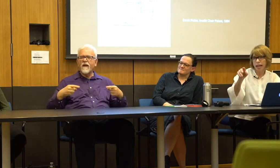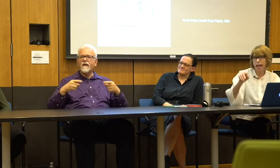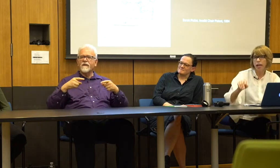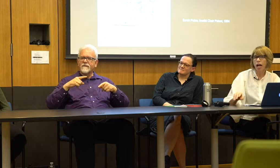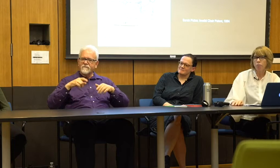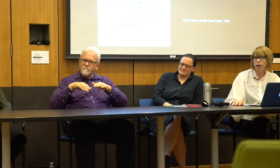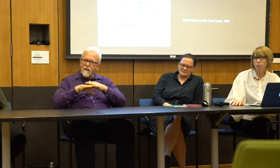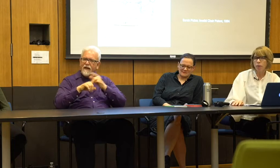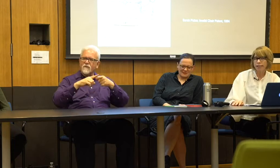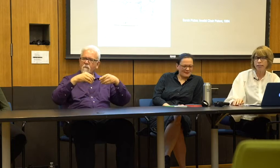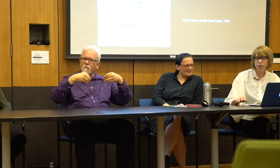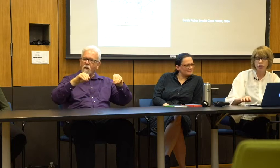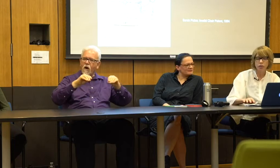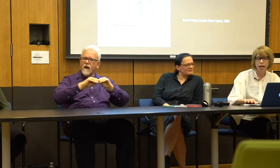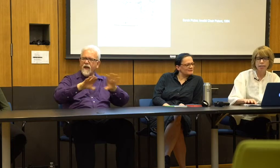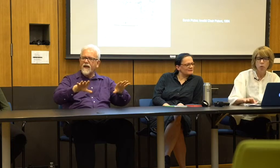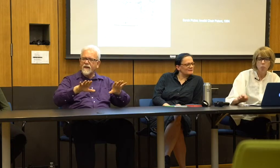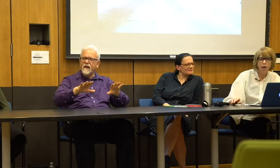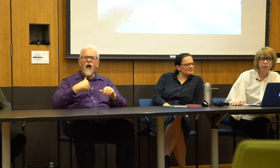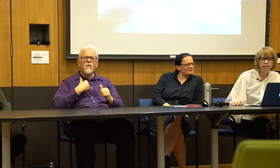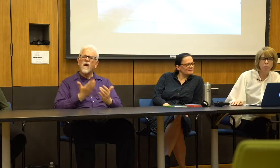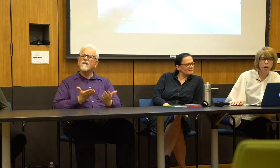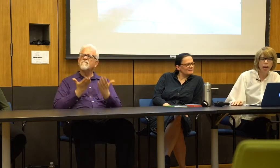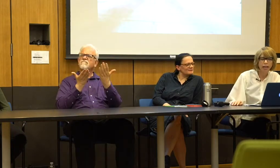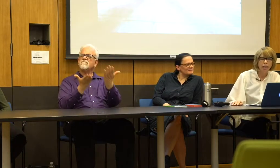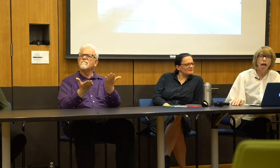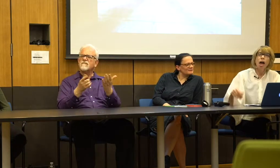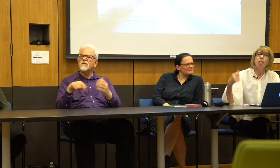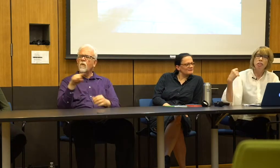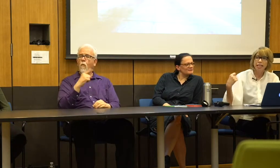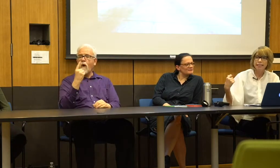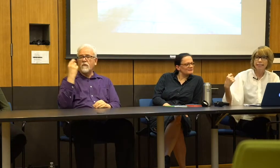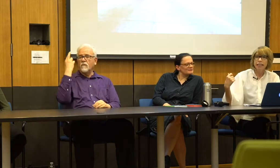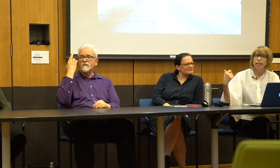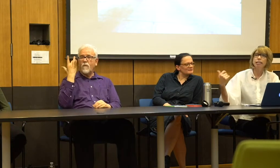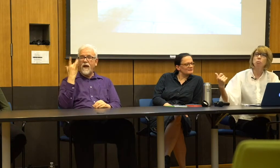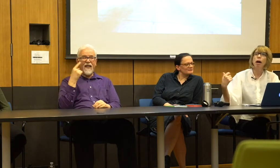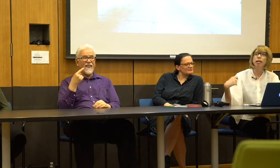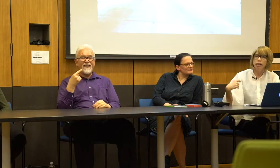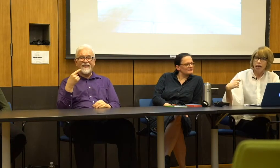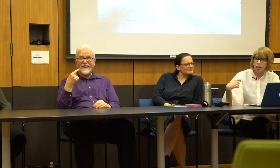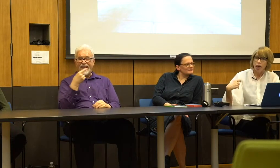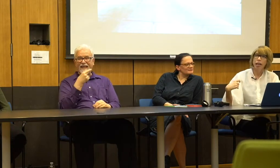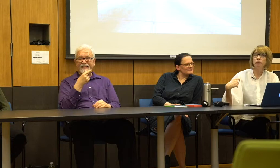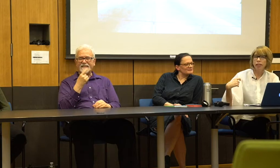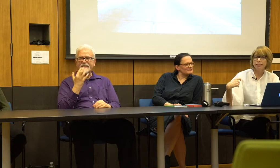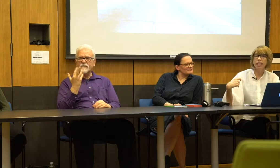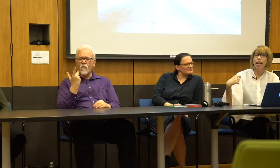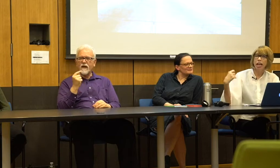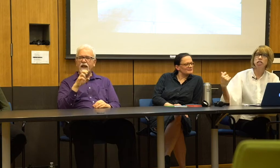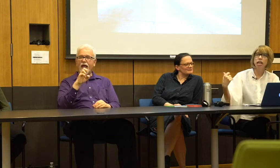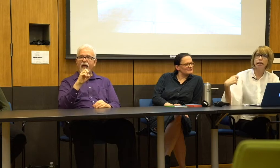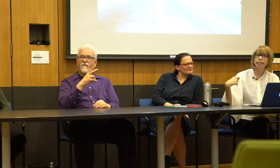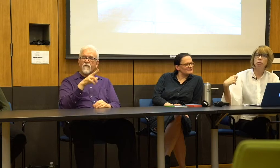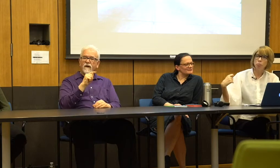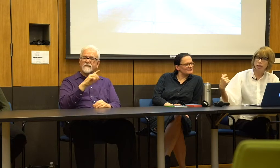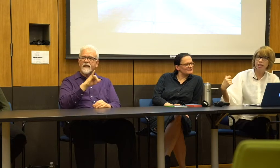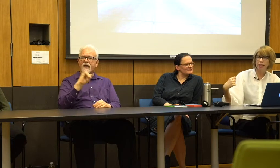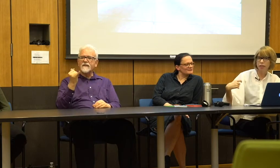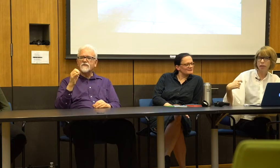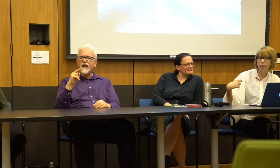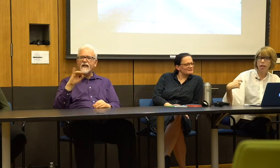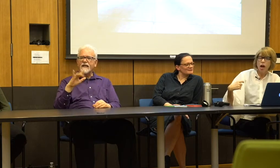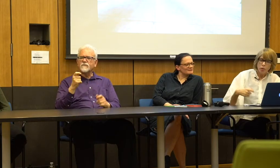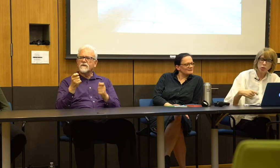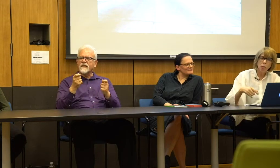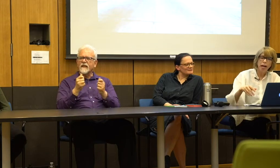market. And I want to posit to you guys one reason why. This is what Everest and Jennings were